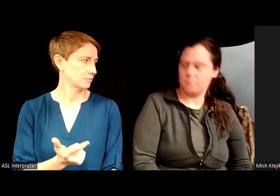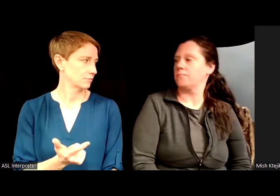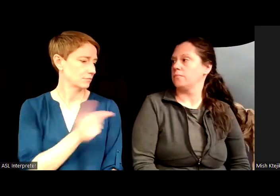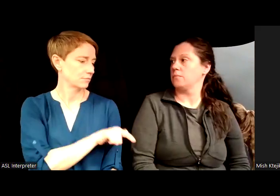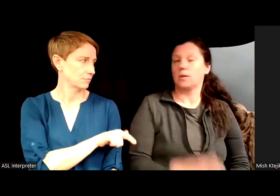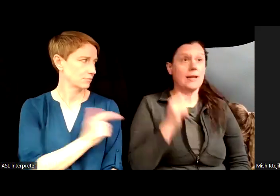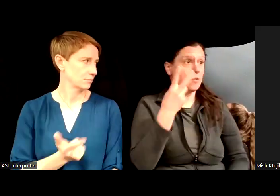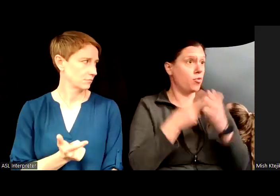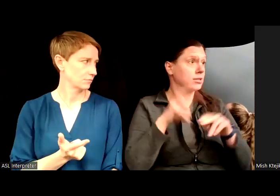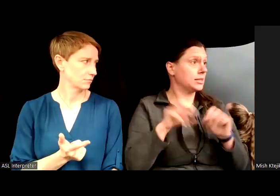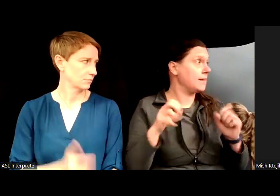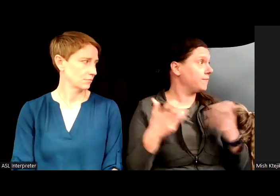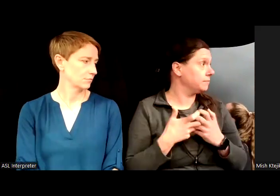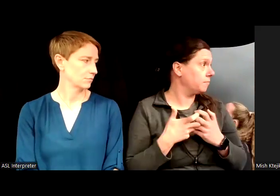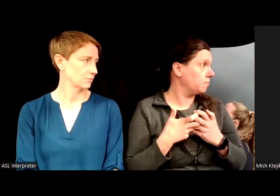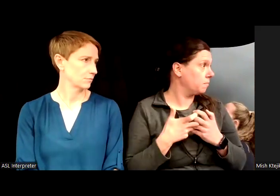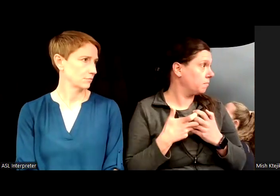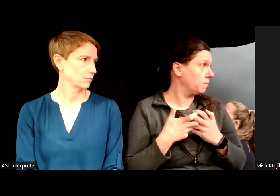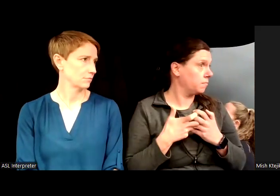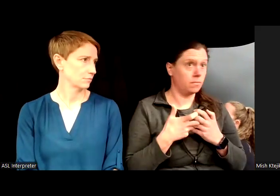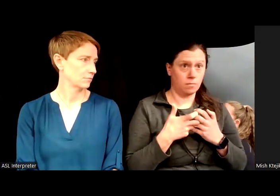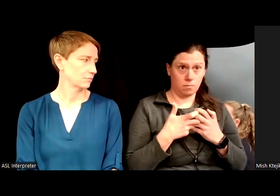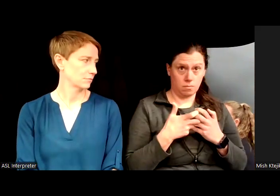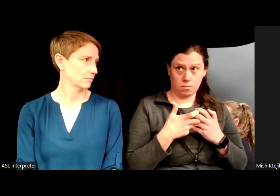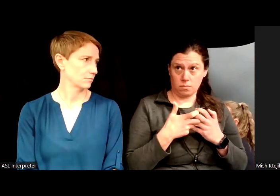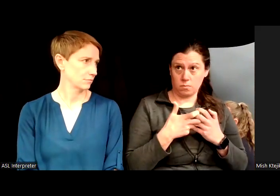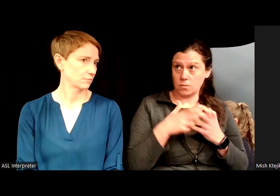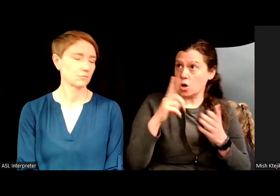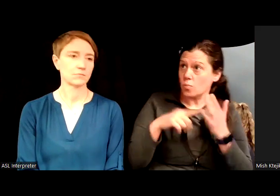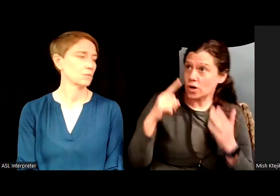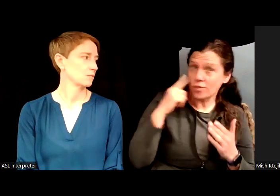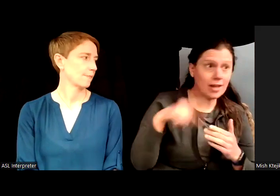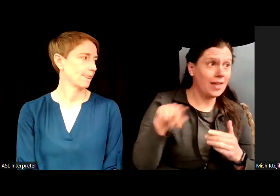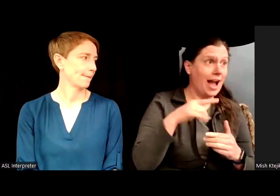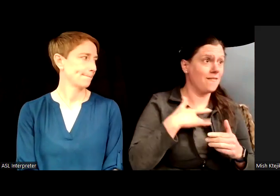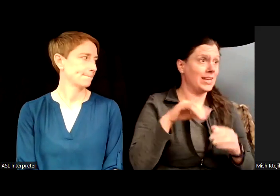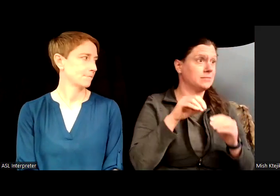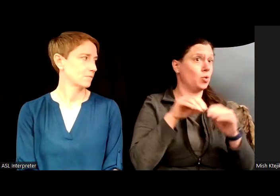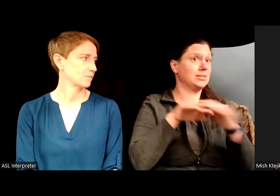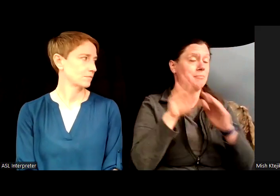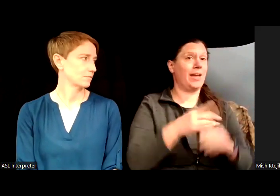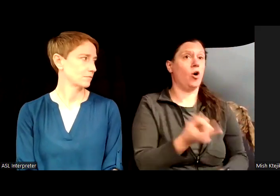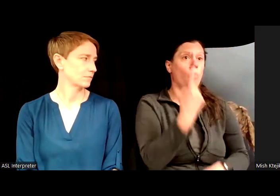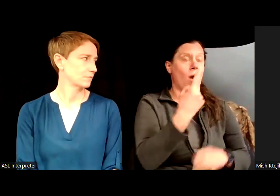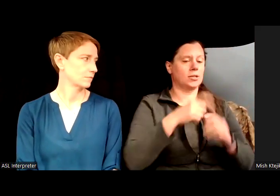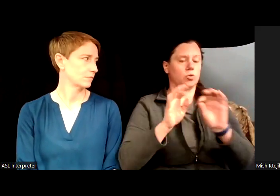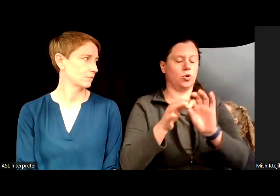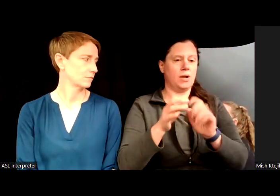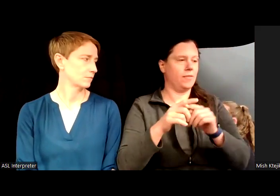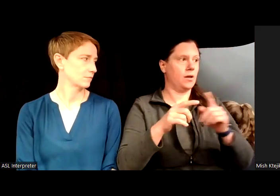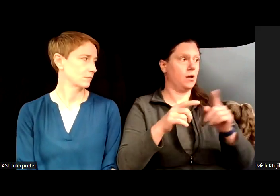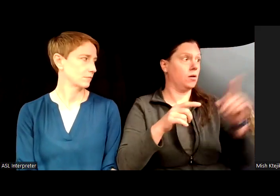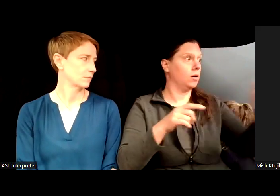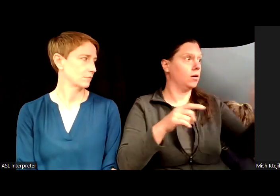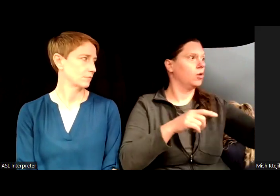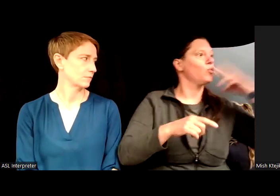when somebody, the signer sits here, and then when somebody in the, at the tables, they can